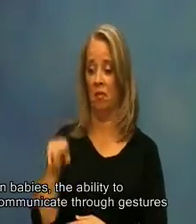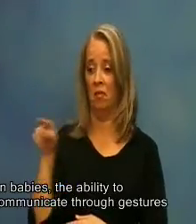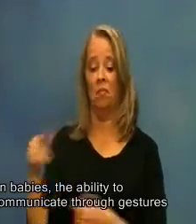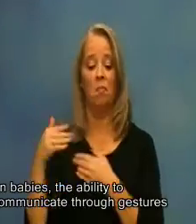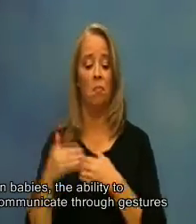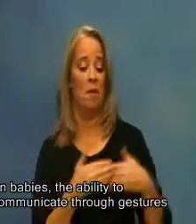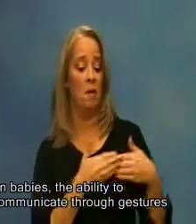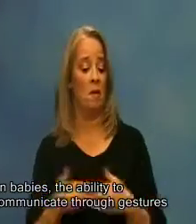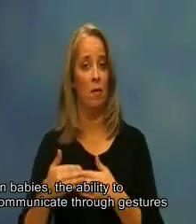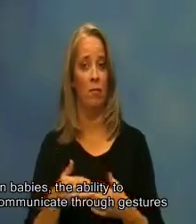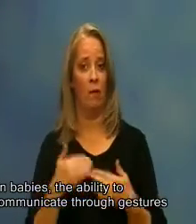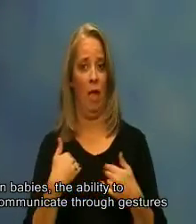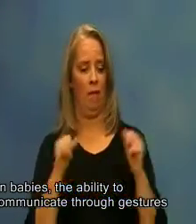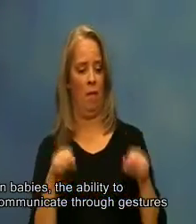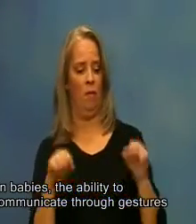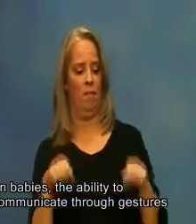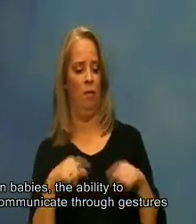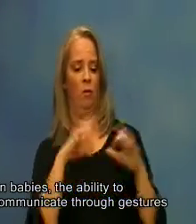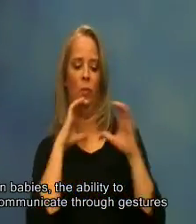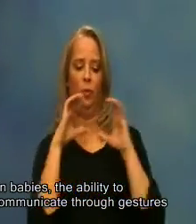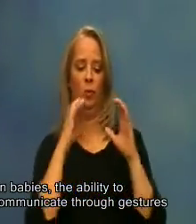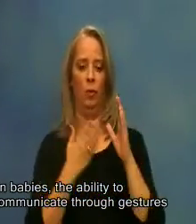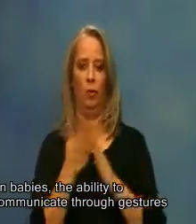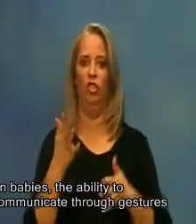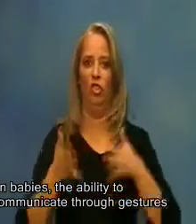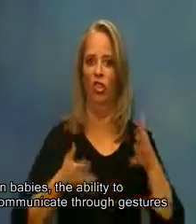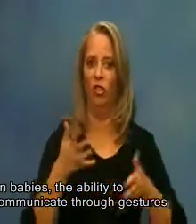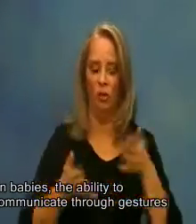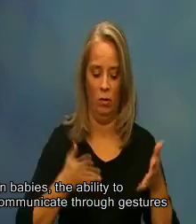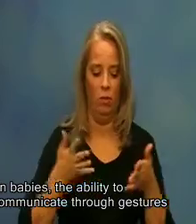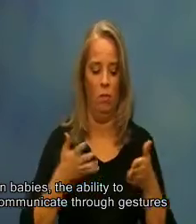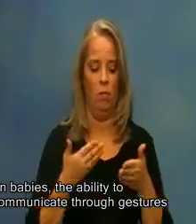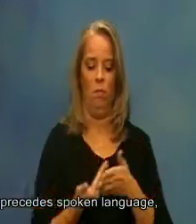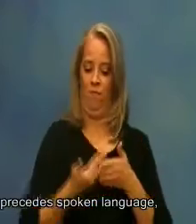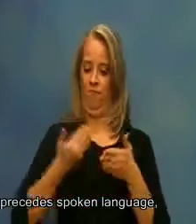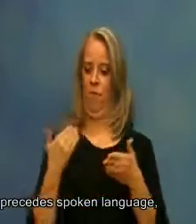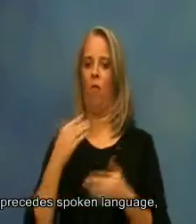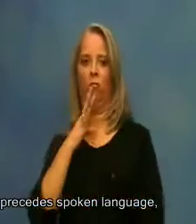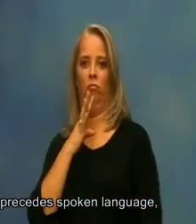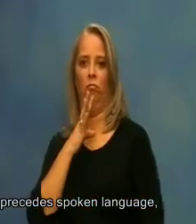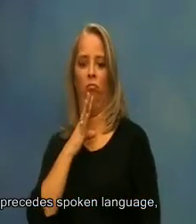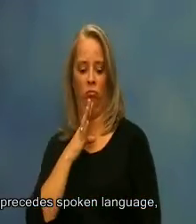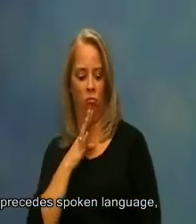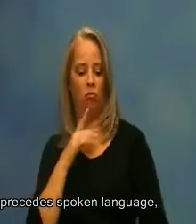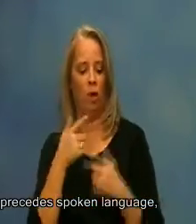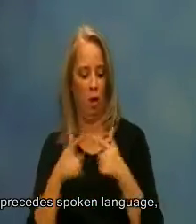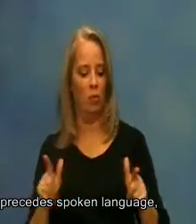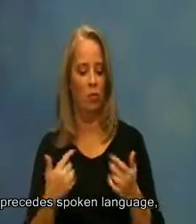said in babies, the ability to communicate through gestures precedes spoken language.